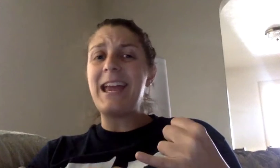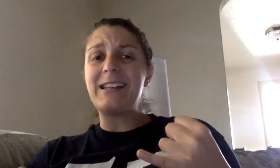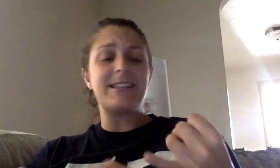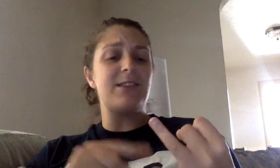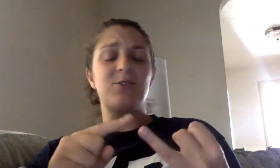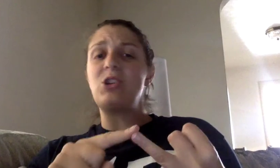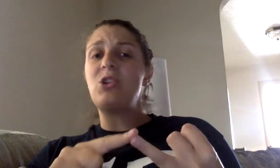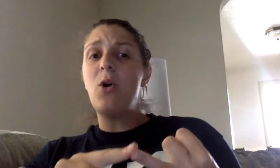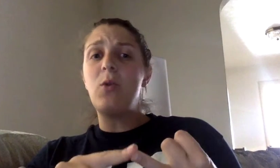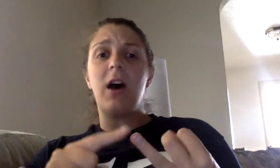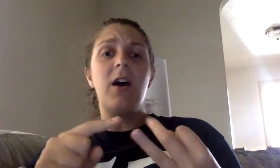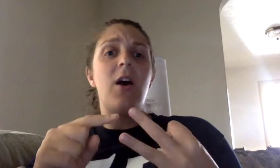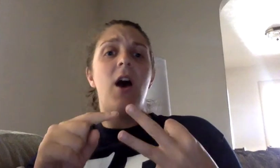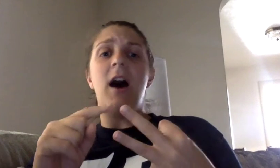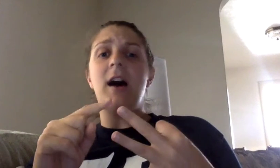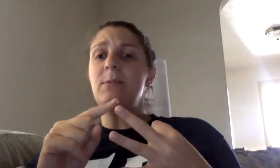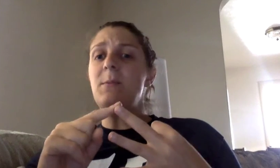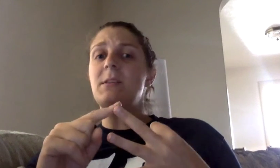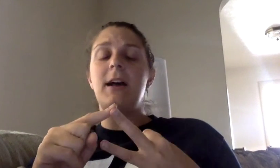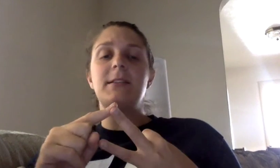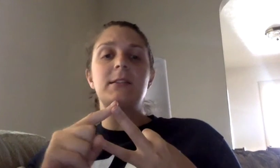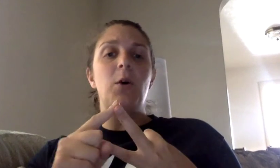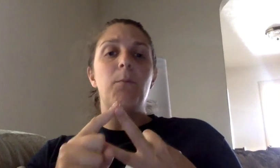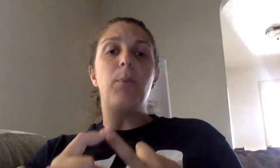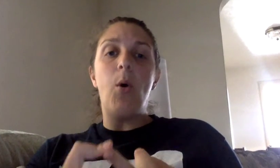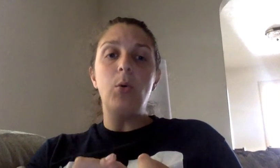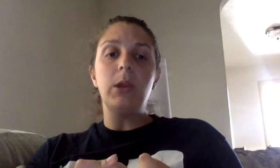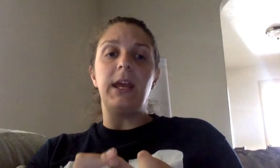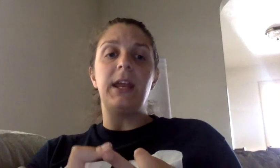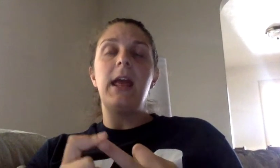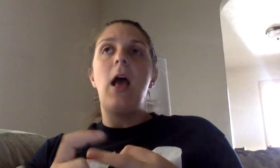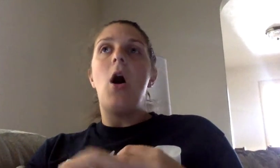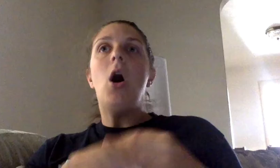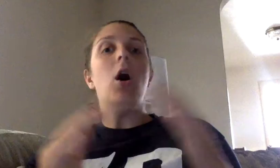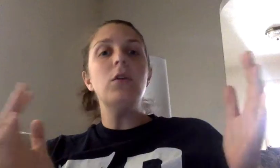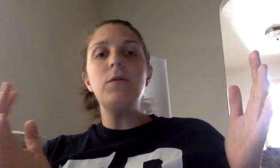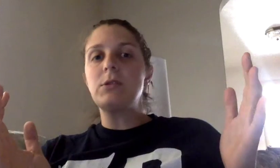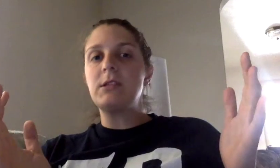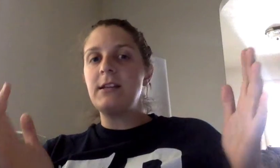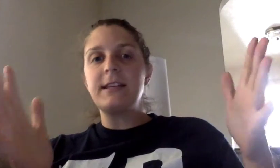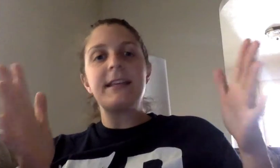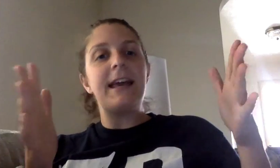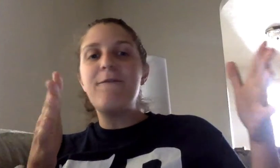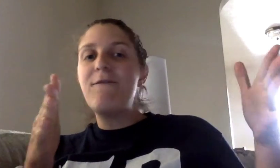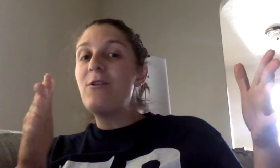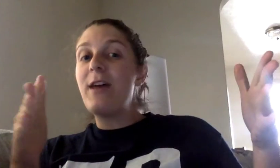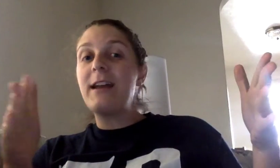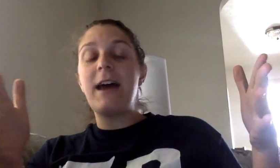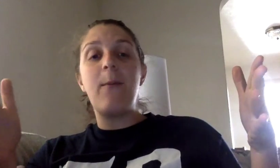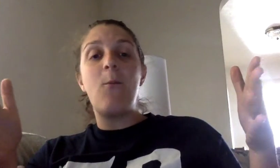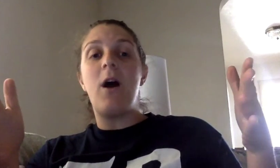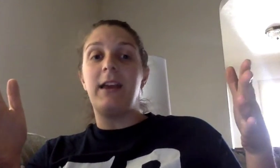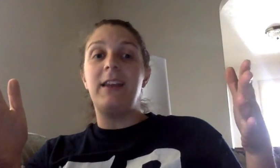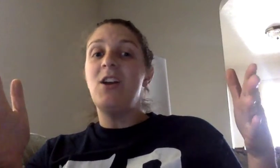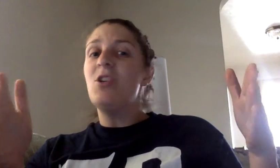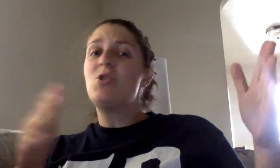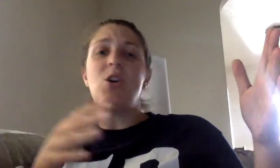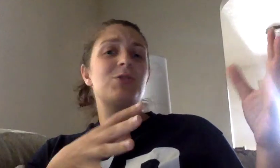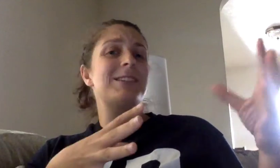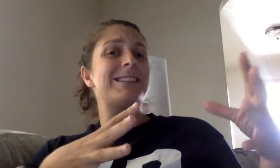dance, there's yoga, sometimes the classes go bowling. All of those things can fill that time walking. Don't just sit